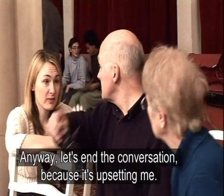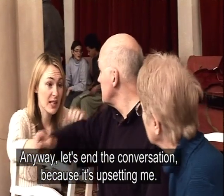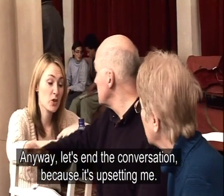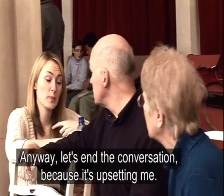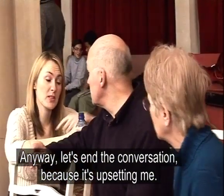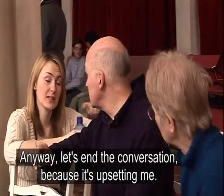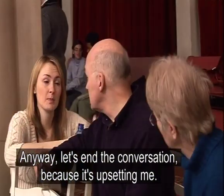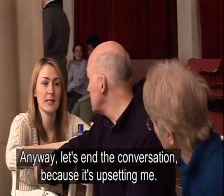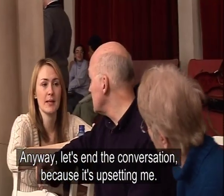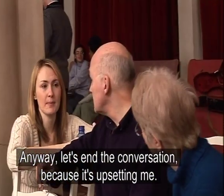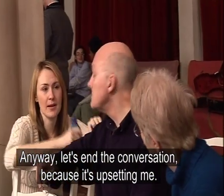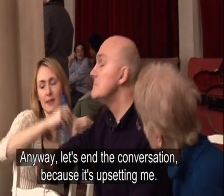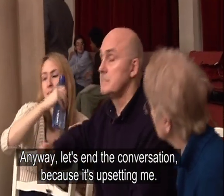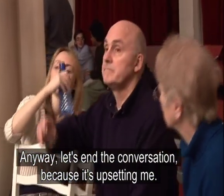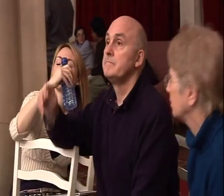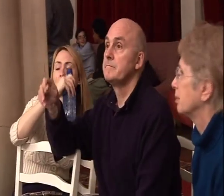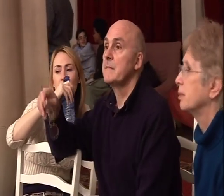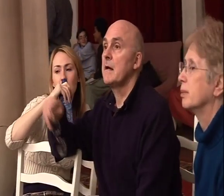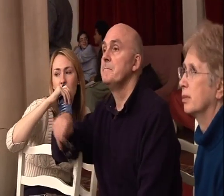And the confidence of the good doctor to me.